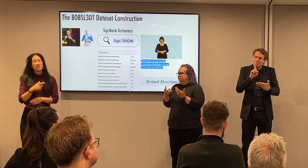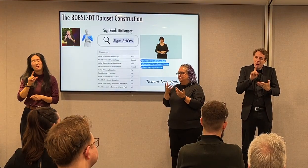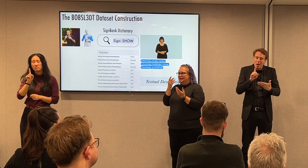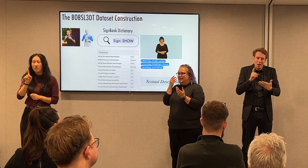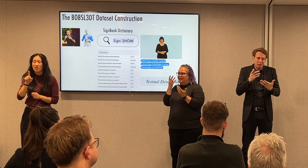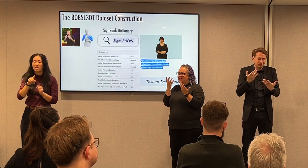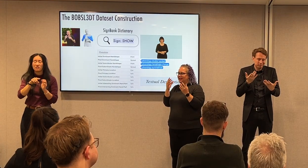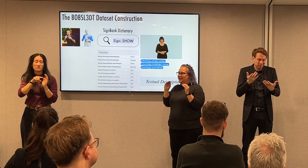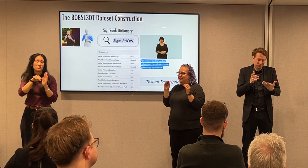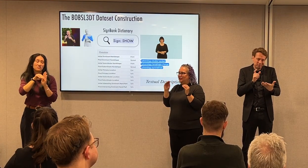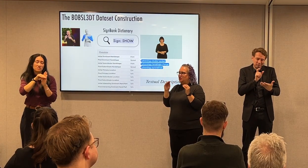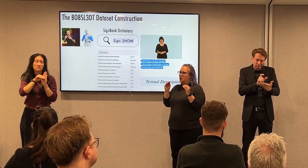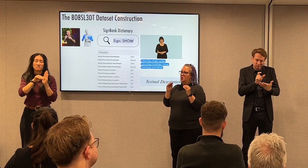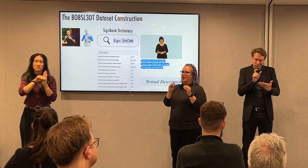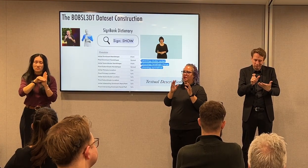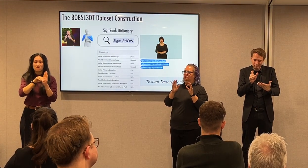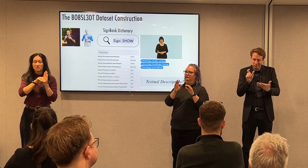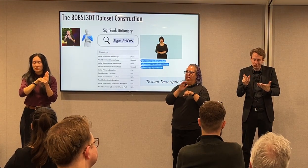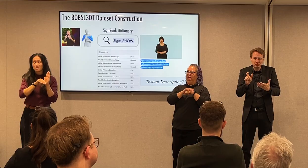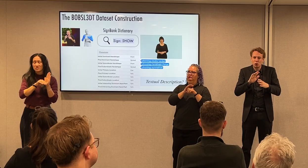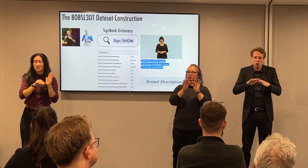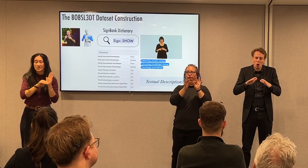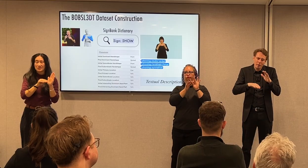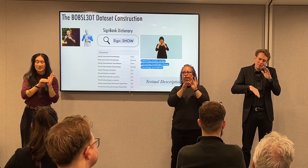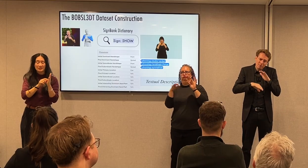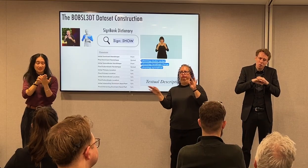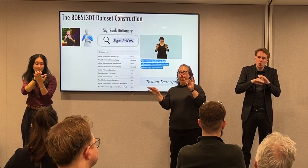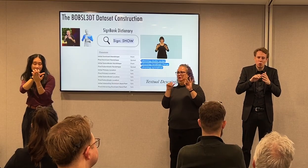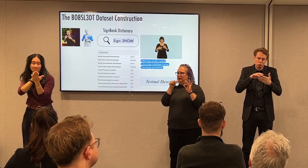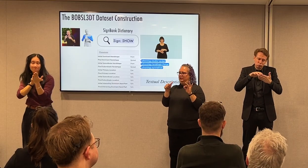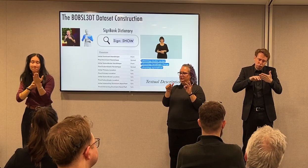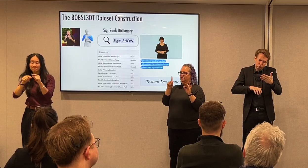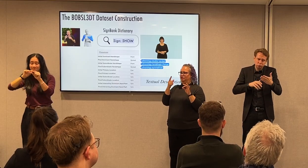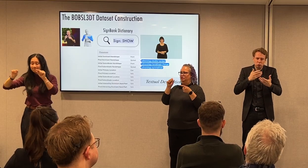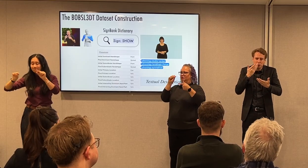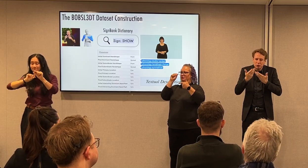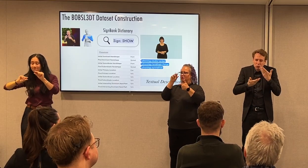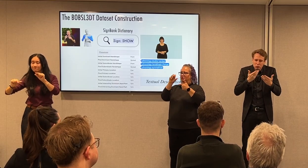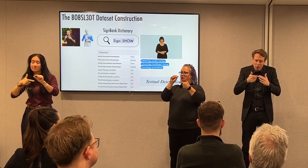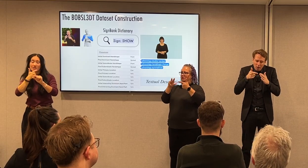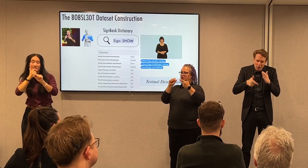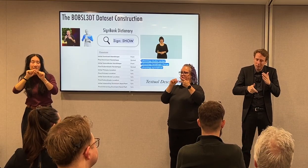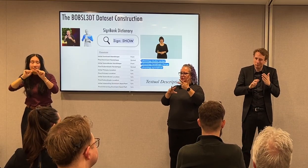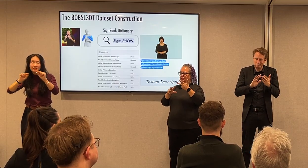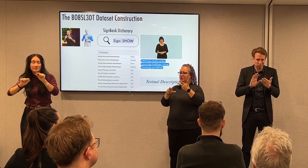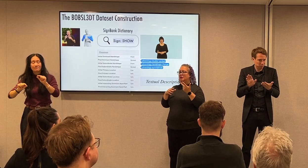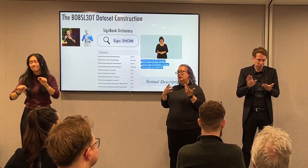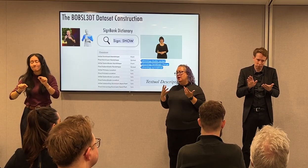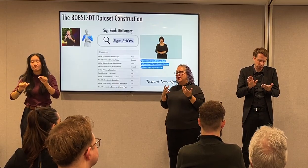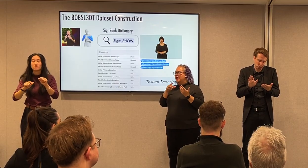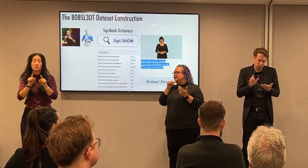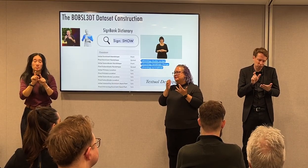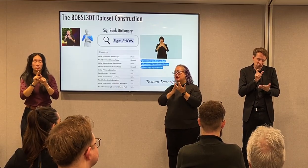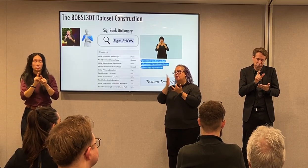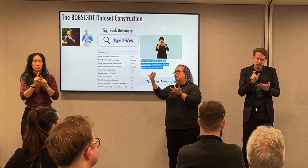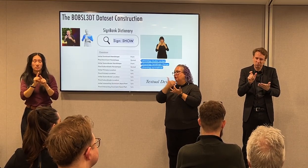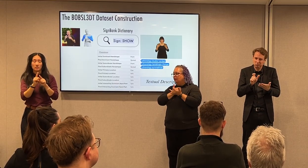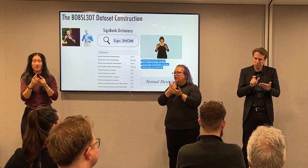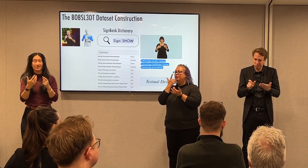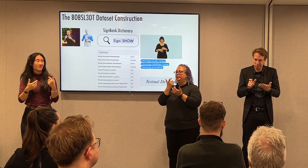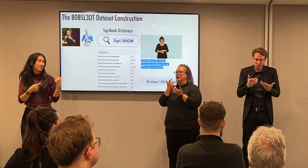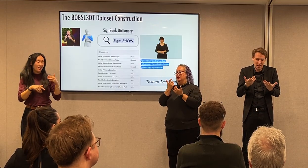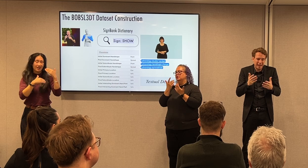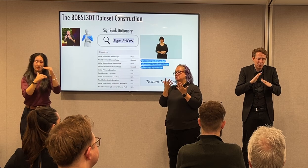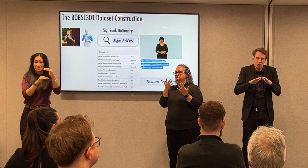a continuous English text description. And also, it's not exhaustive because it mainly concerns